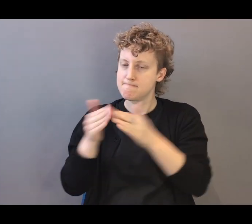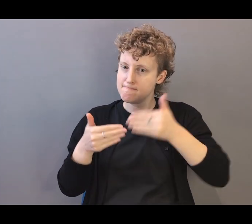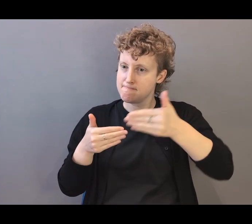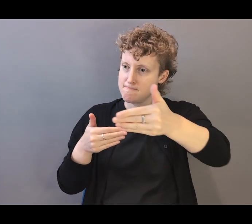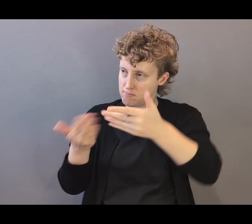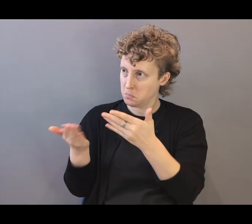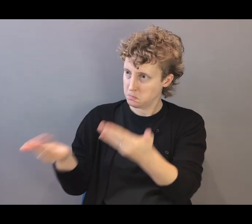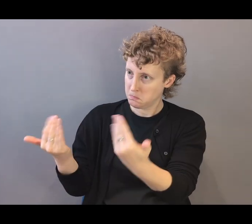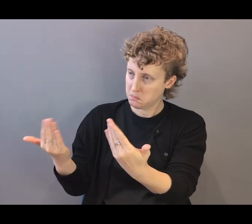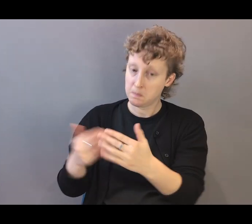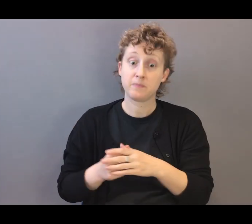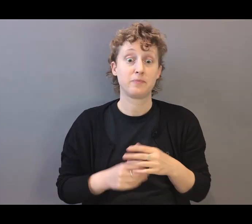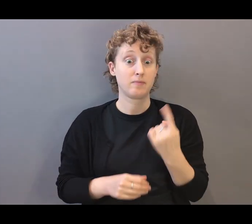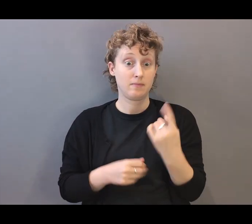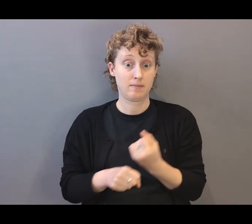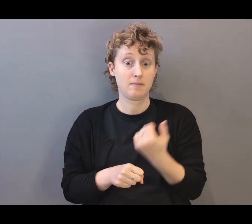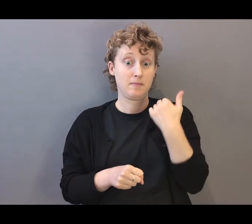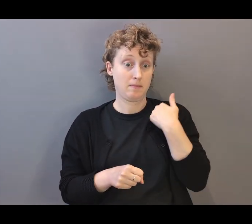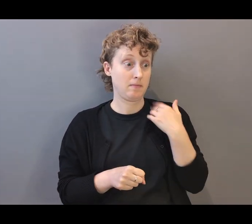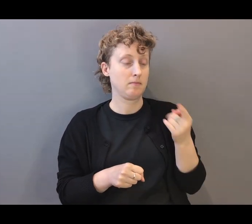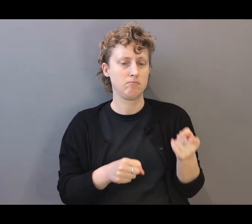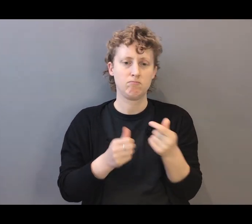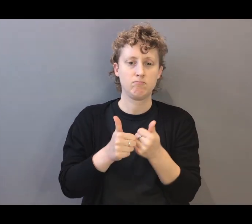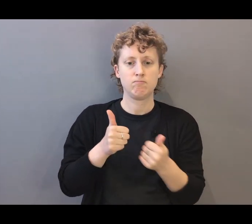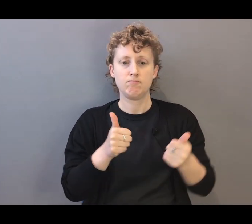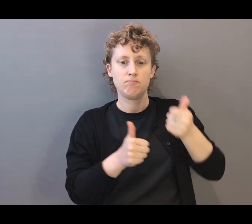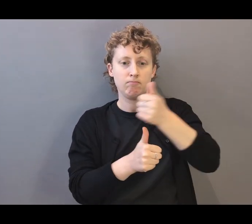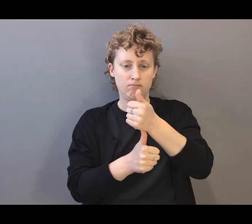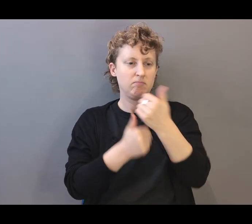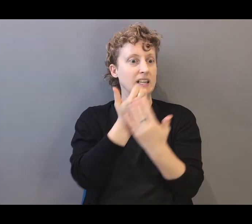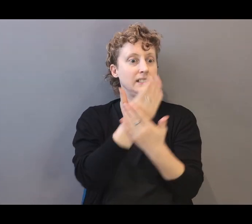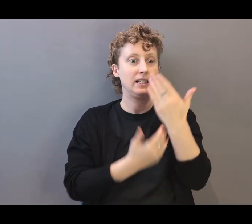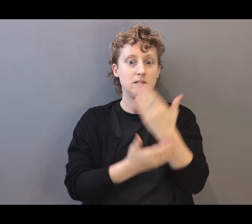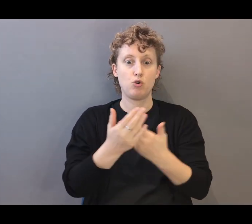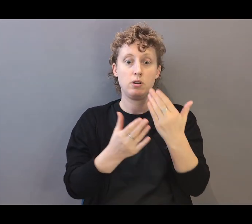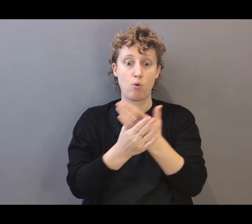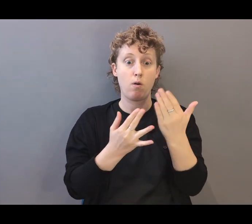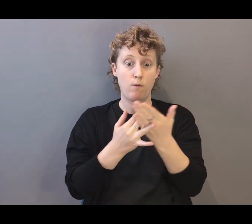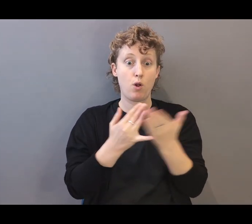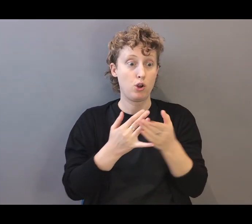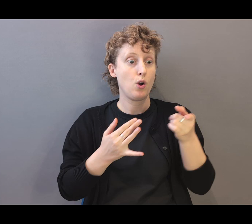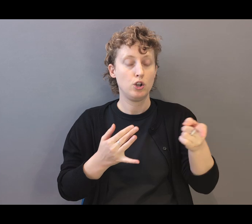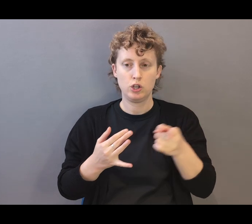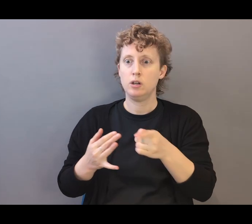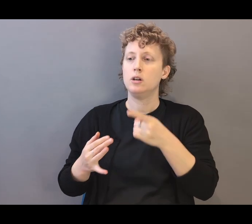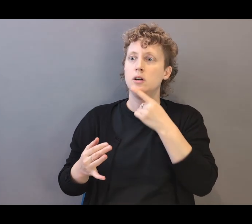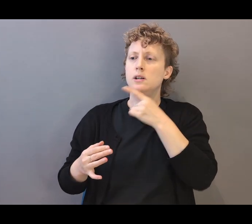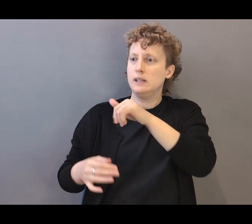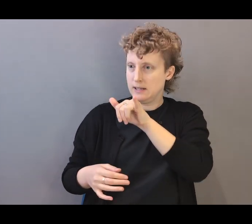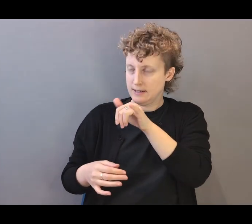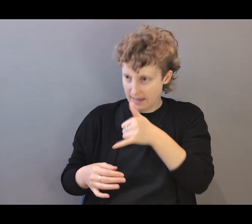charge of disability portfolio, Labib, she confirmed that the European Commission will propose new